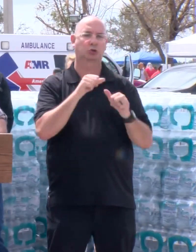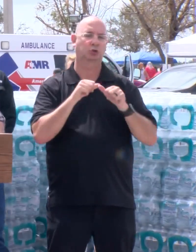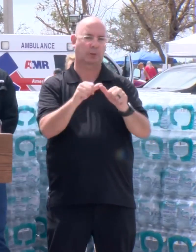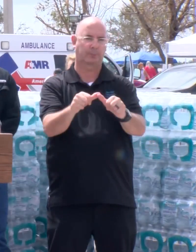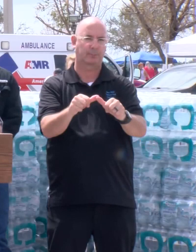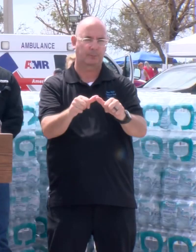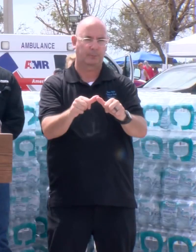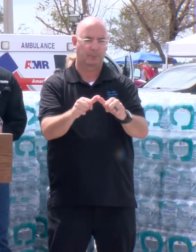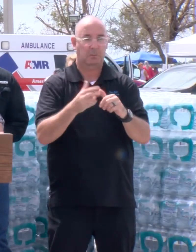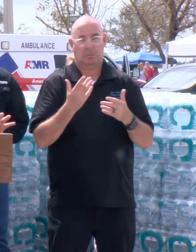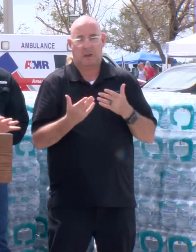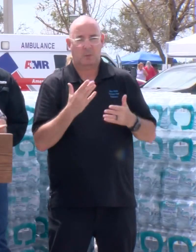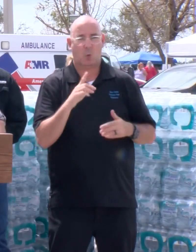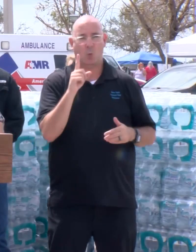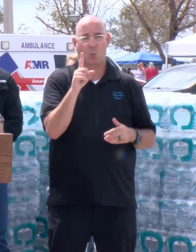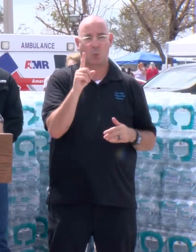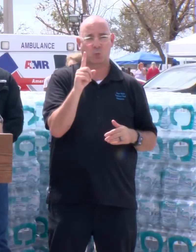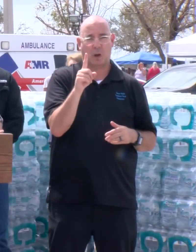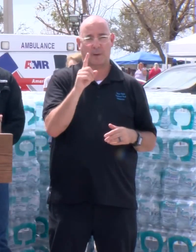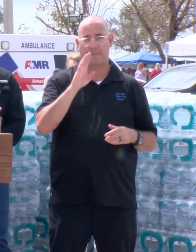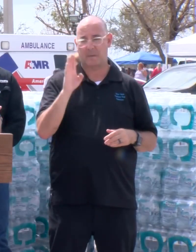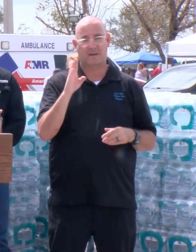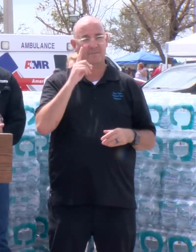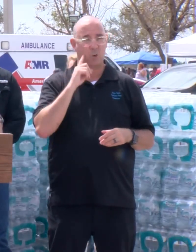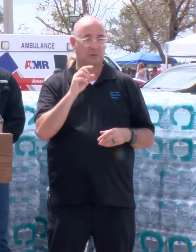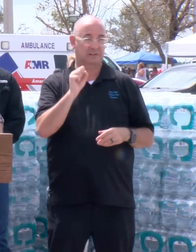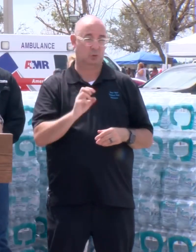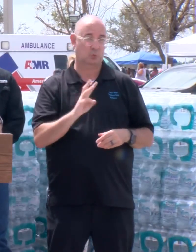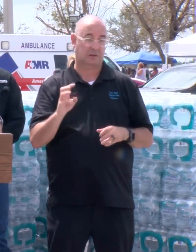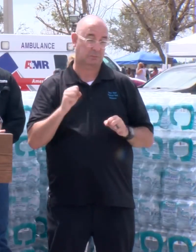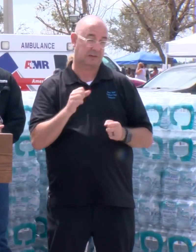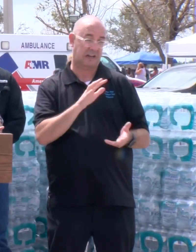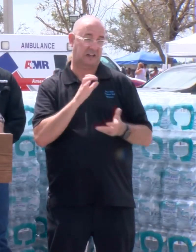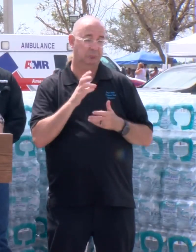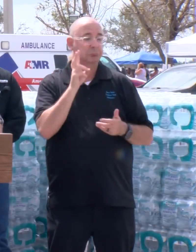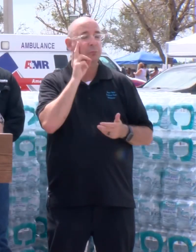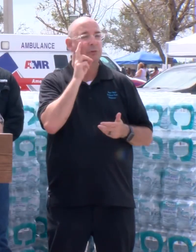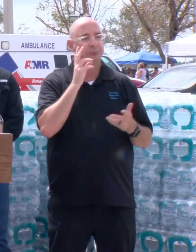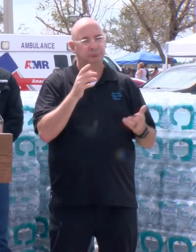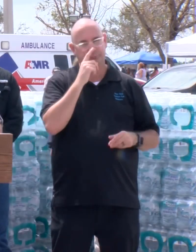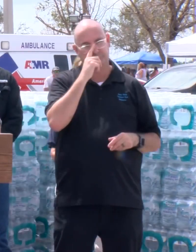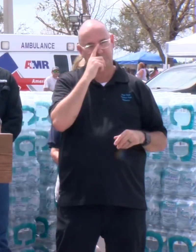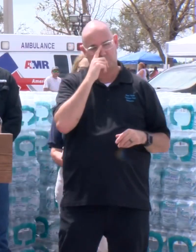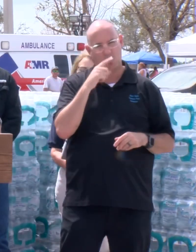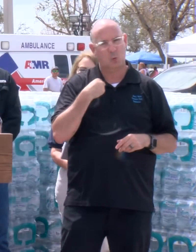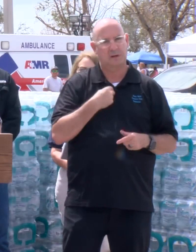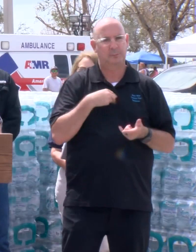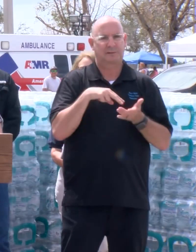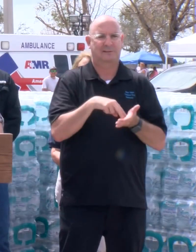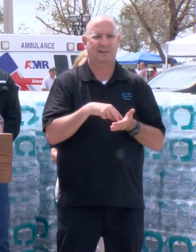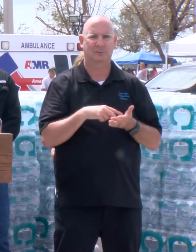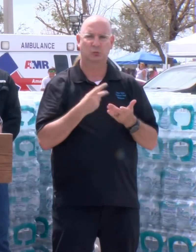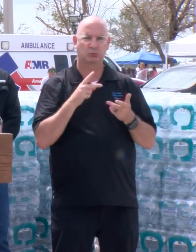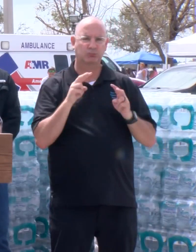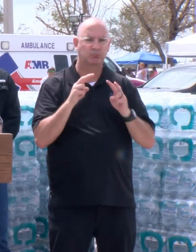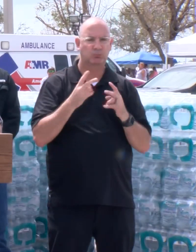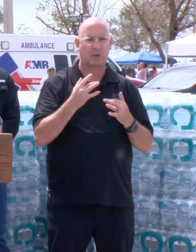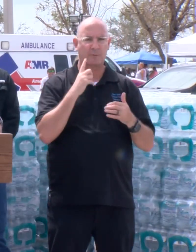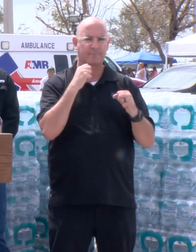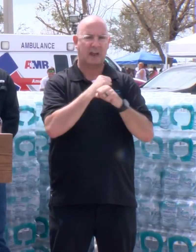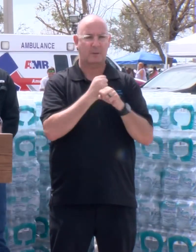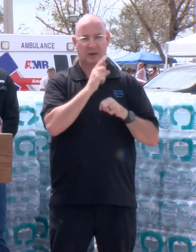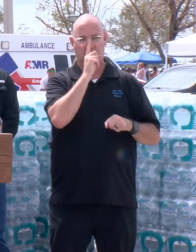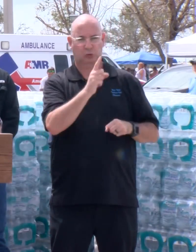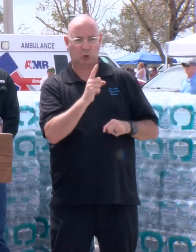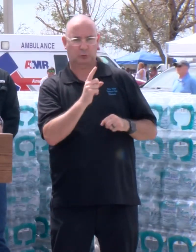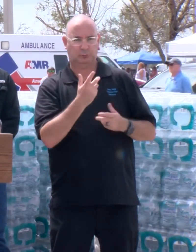can get a billion for Southwest Florida and the surrounding communities. So we'll be standing by, we'll be fighting to make sure that you are not forgotten. And